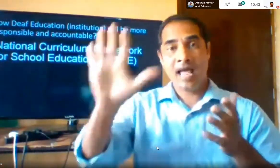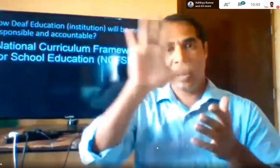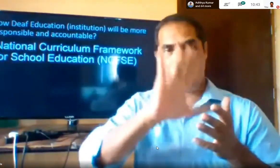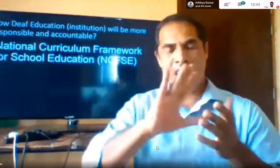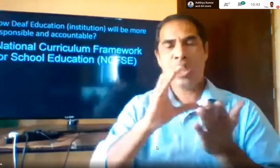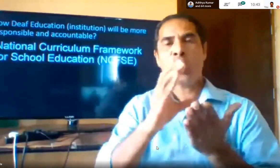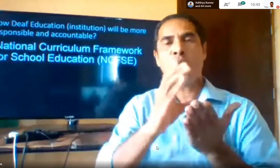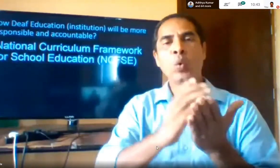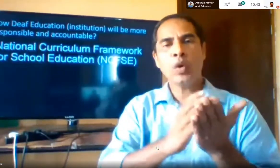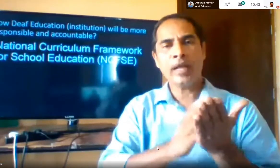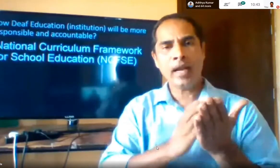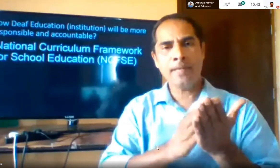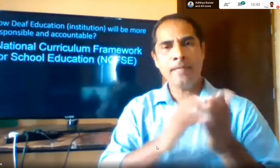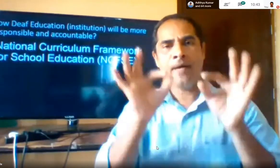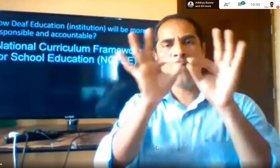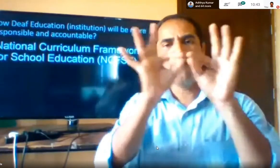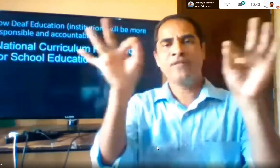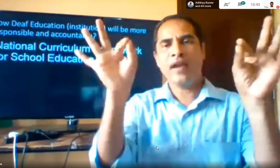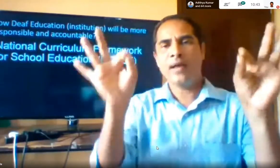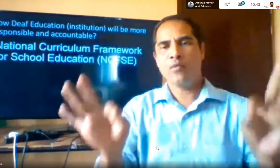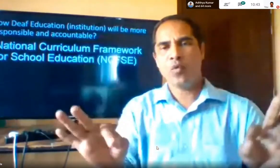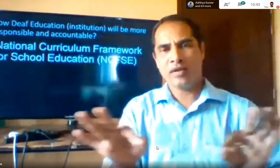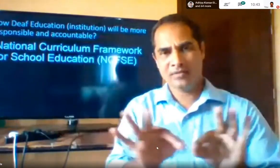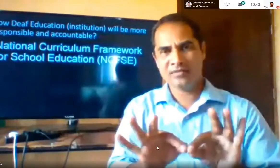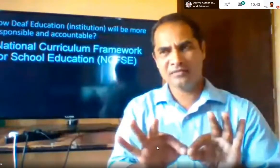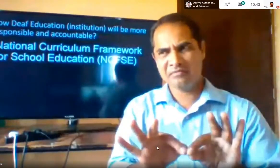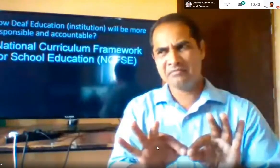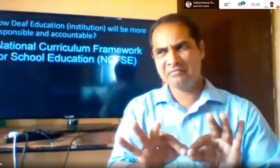NCFSC, National Curriculum Framework for the School Education.